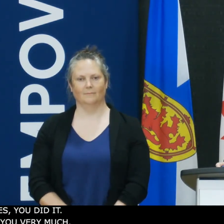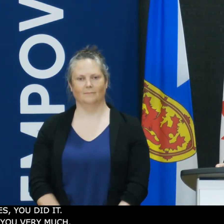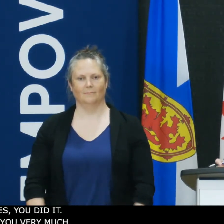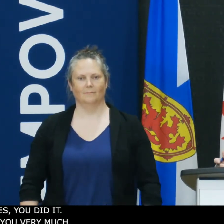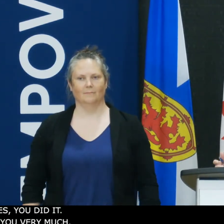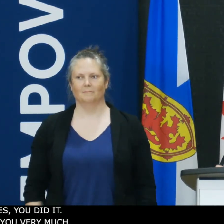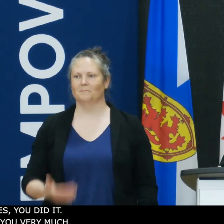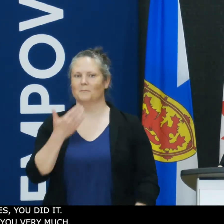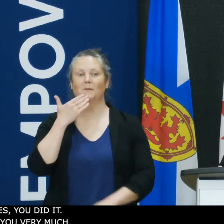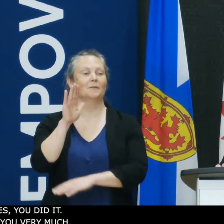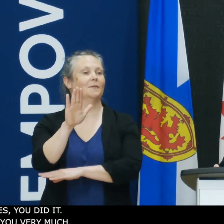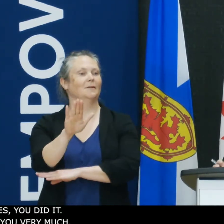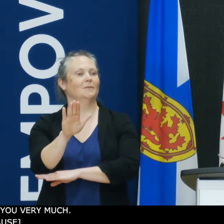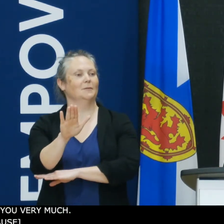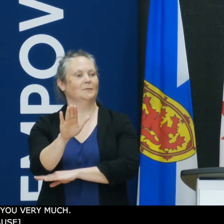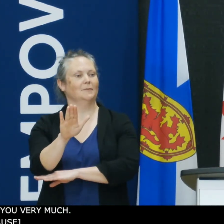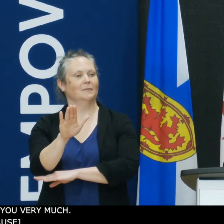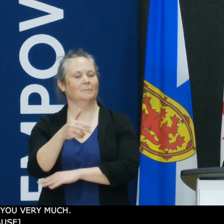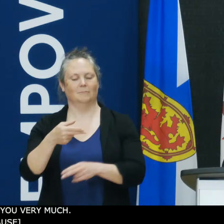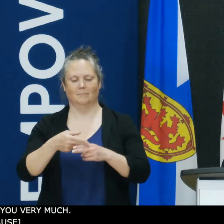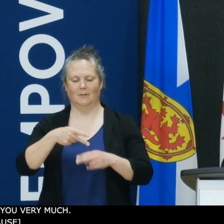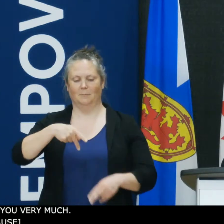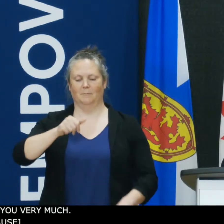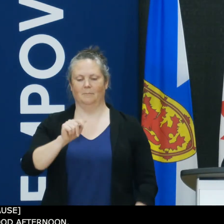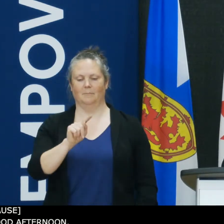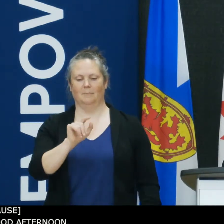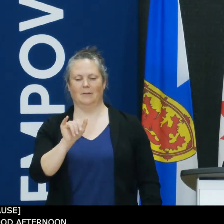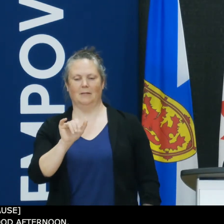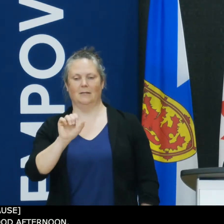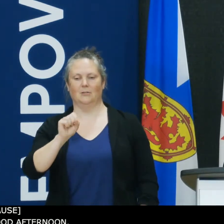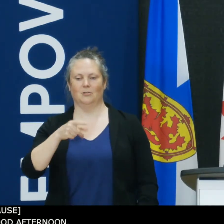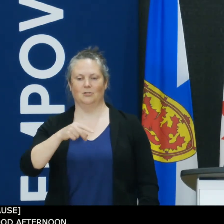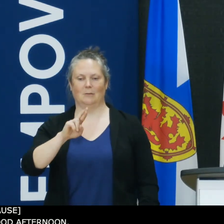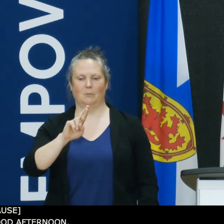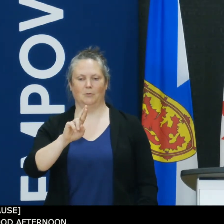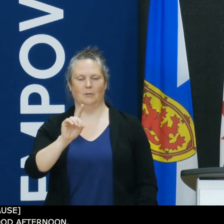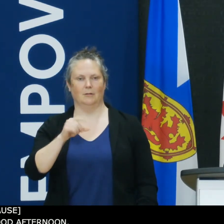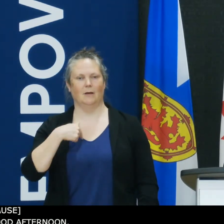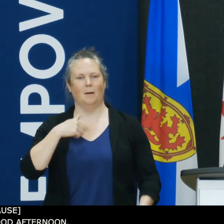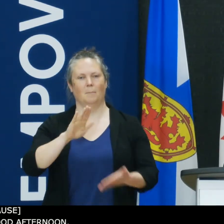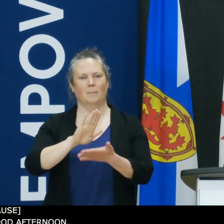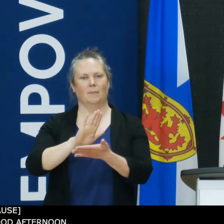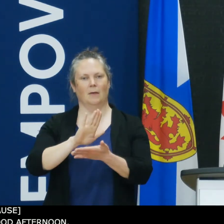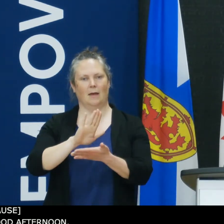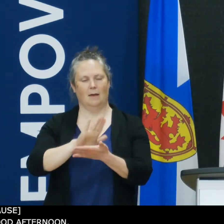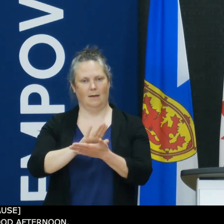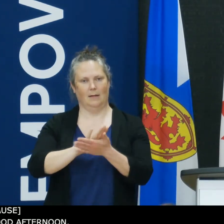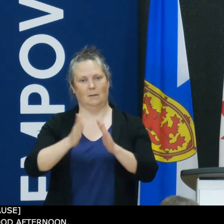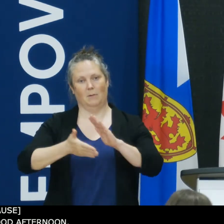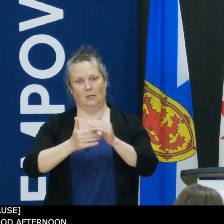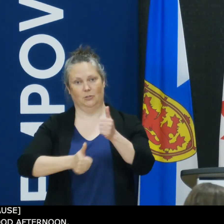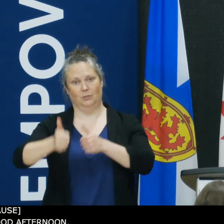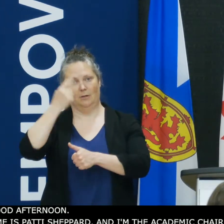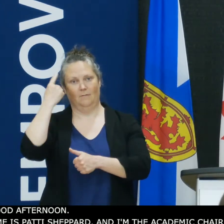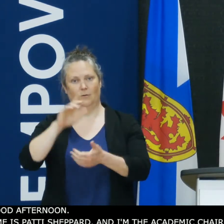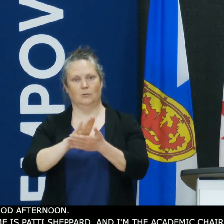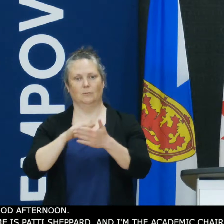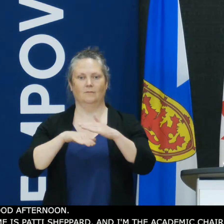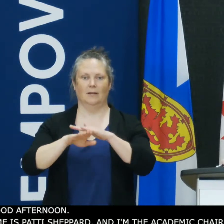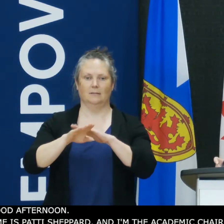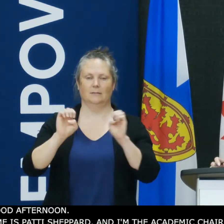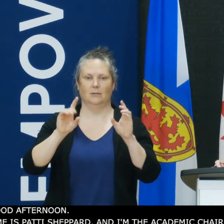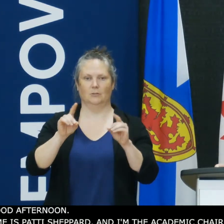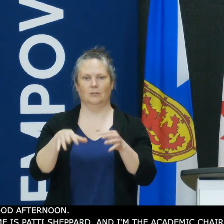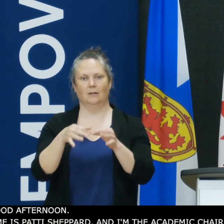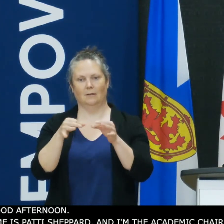Good afternoon. My name is Patty Shepard, and I'm the Academic Chair for the School of Access, Education and Language and Business and